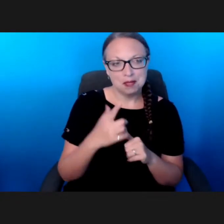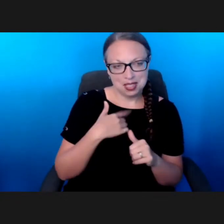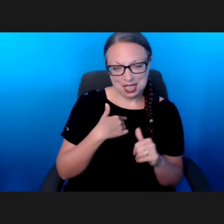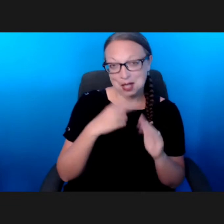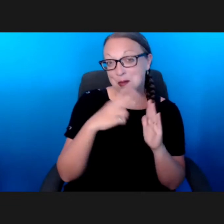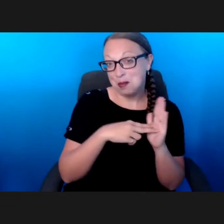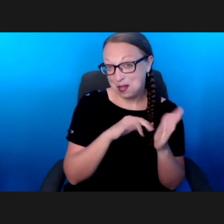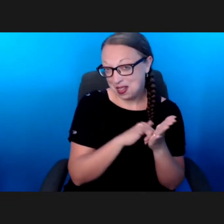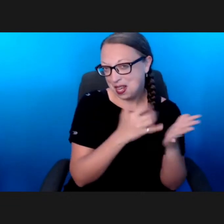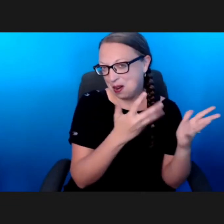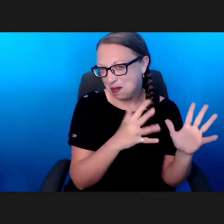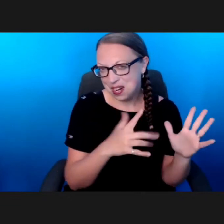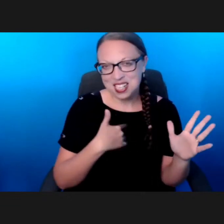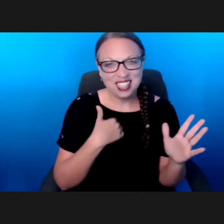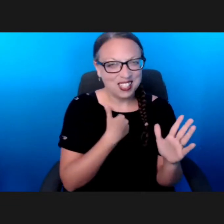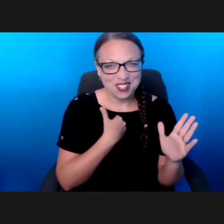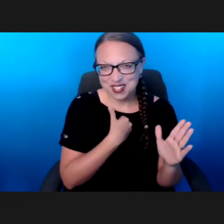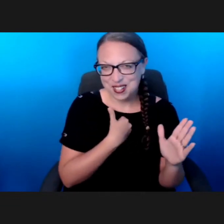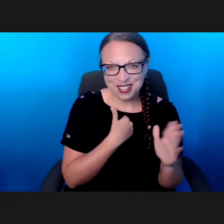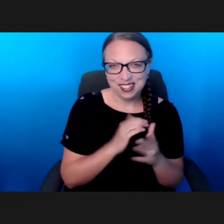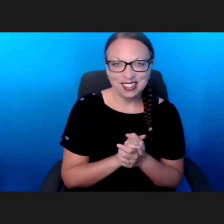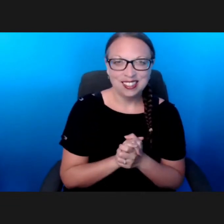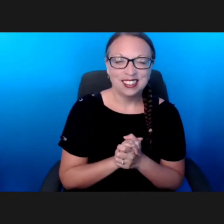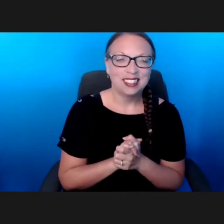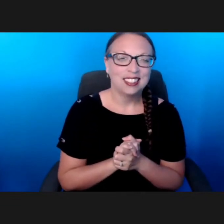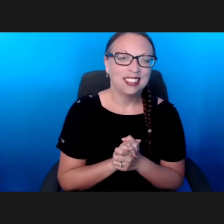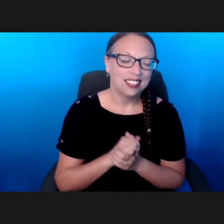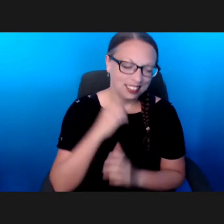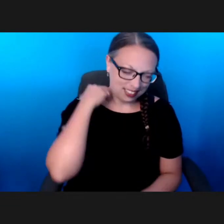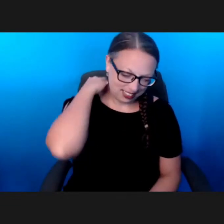that too. I'm so sorry.